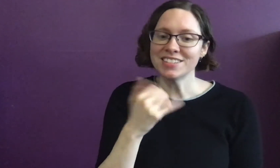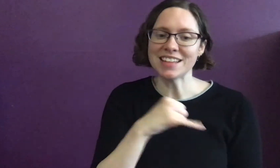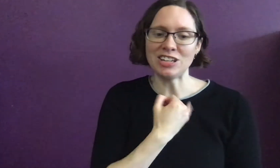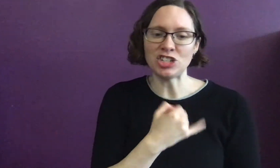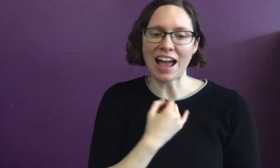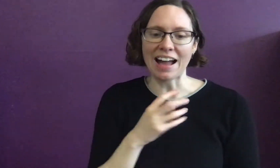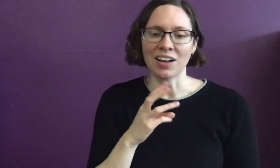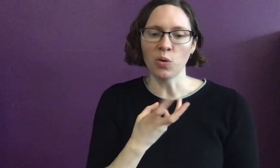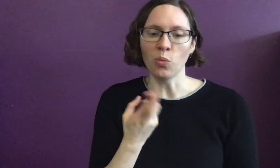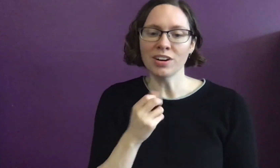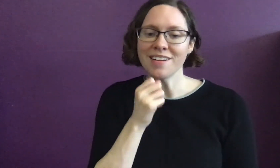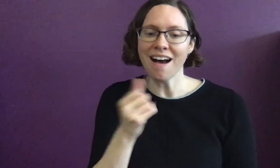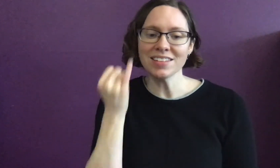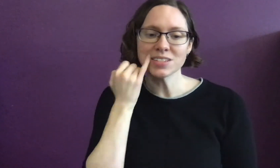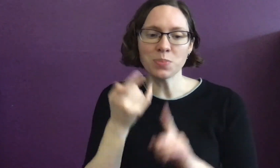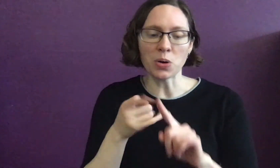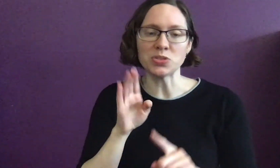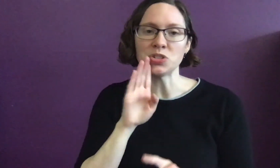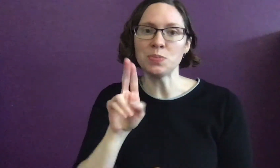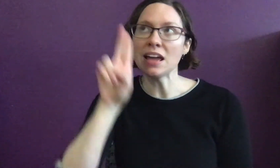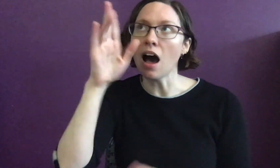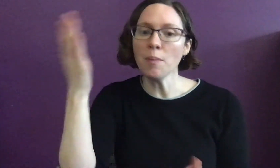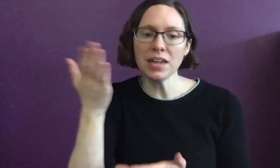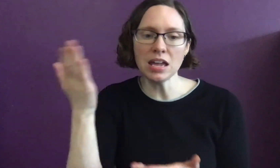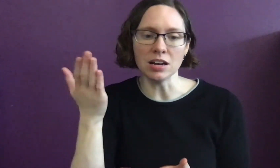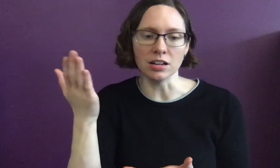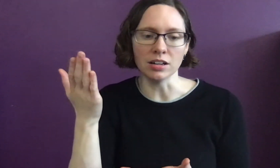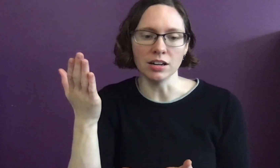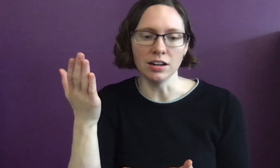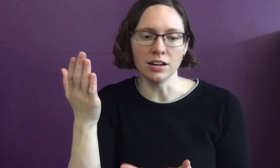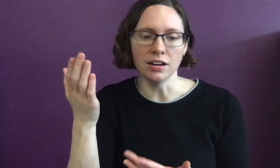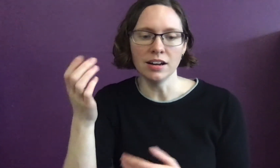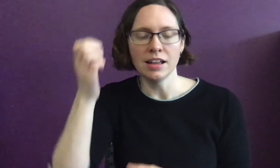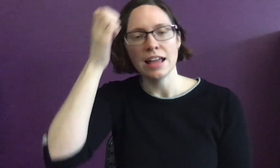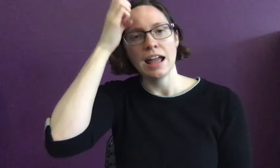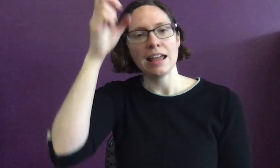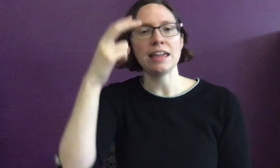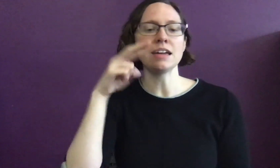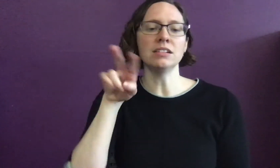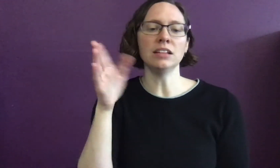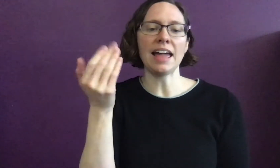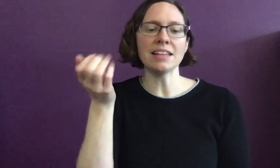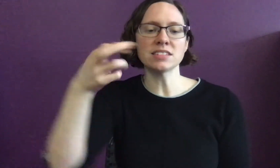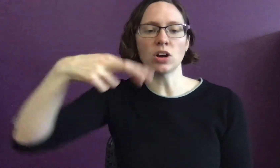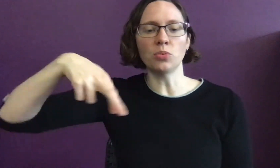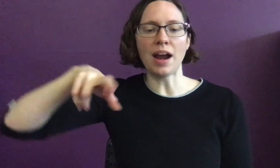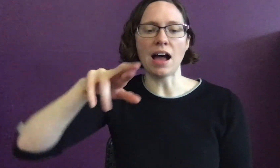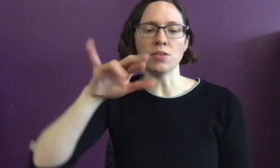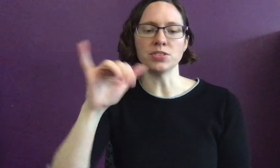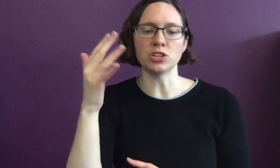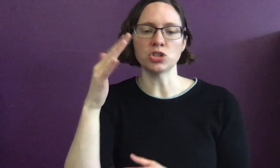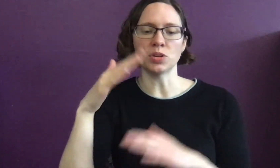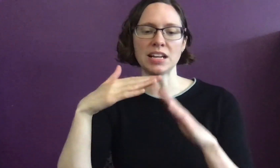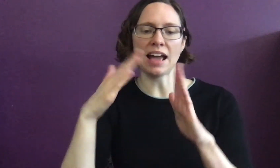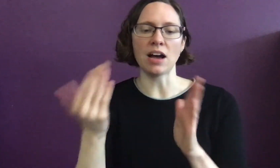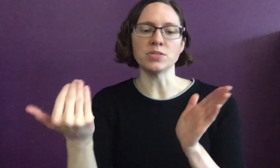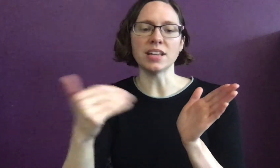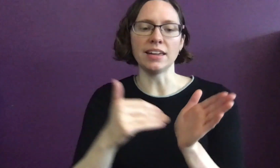said Jack. "We're not supposed to be up here." He glanced around the tree house